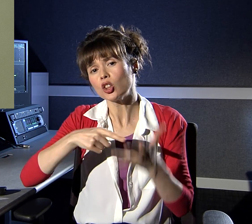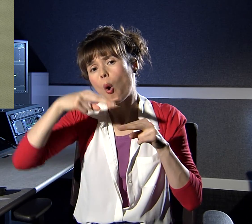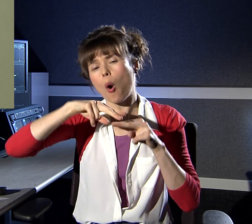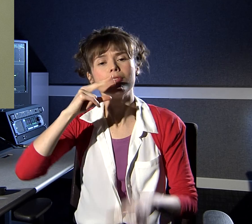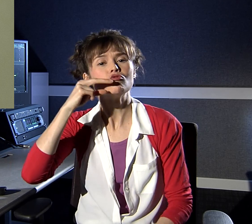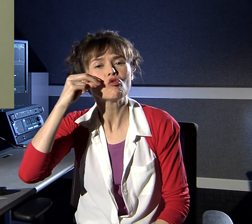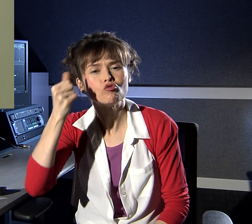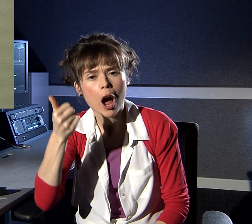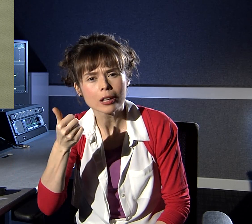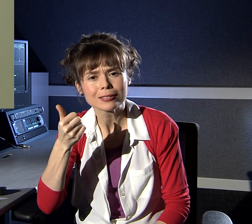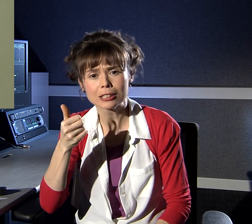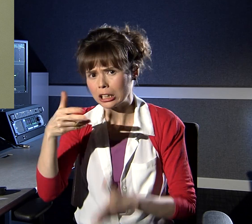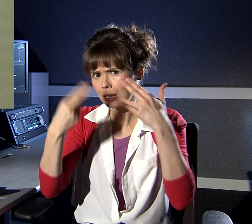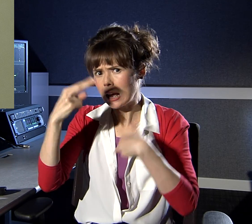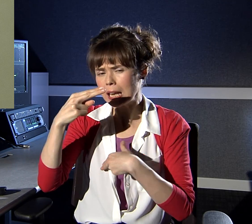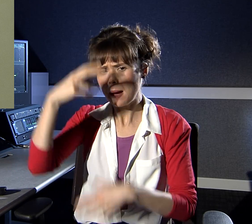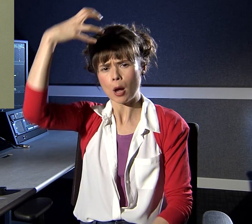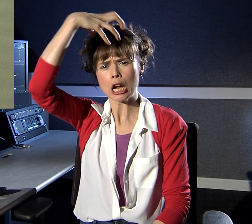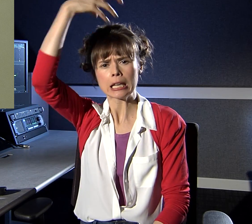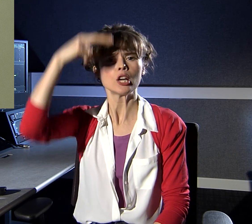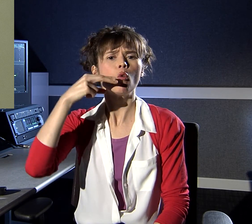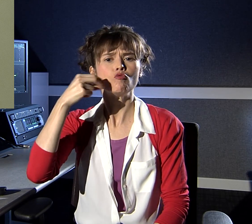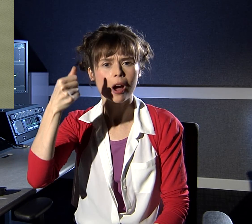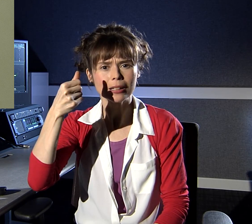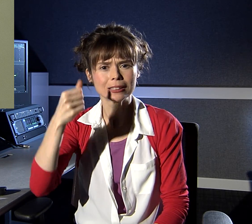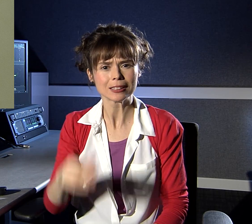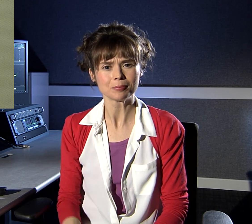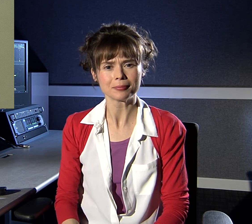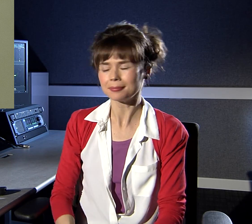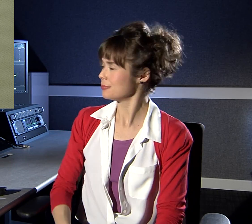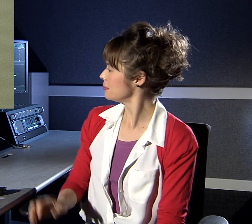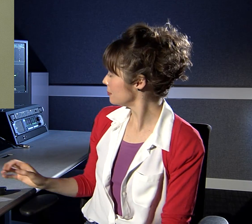King Charles VI of France, and his sign name.